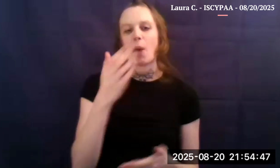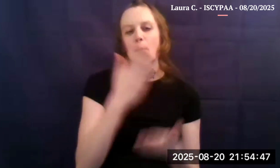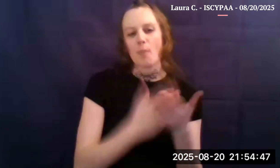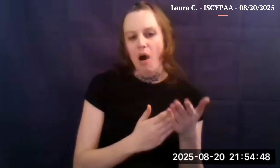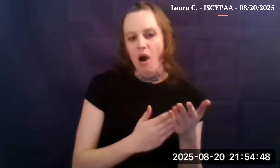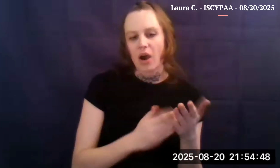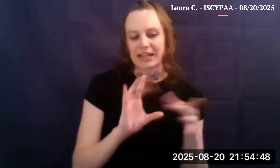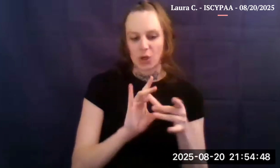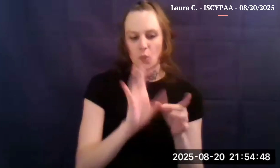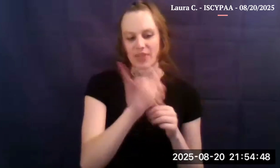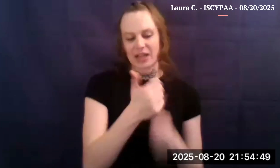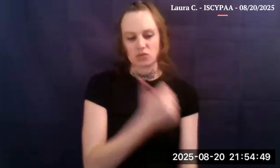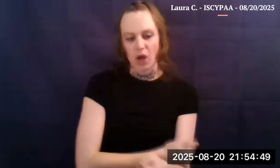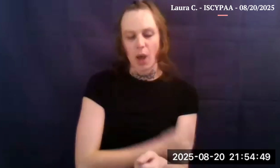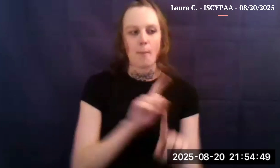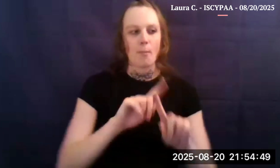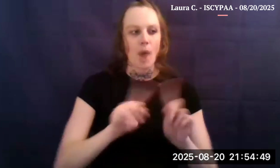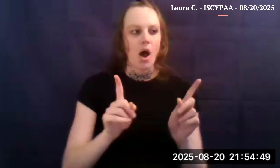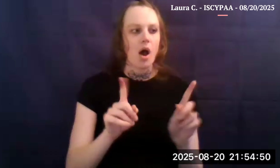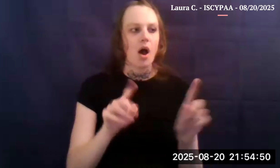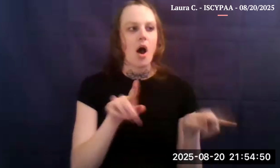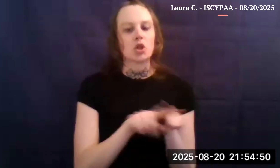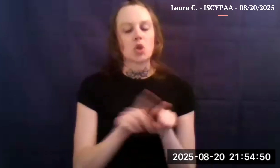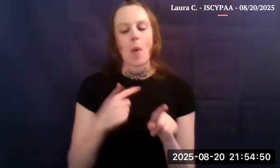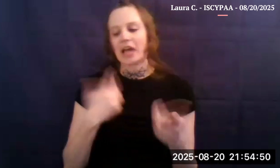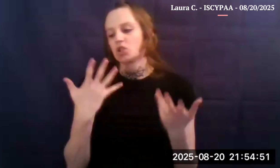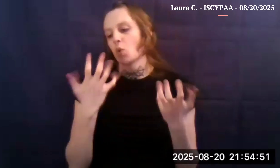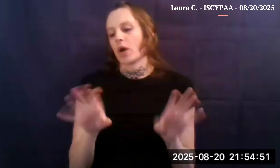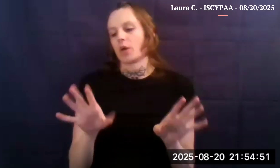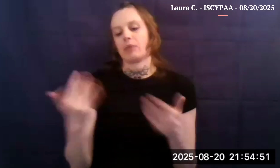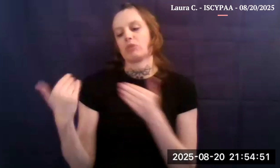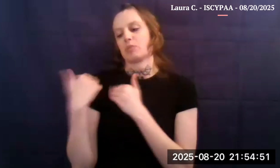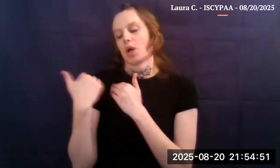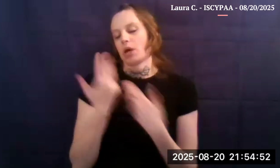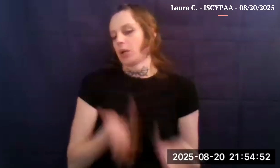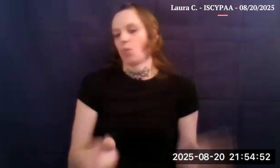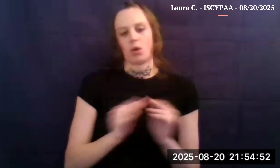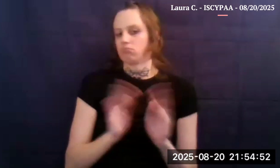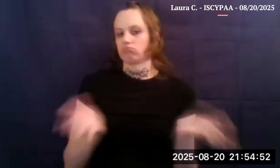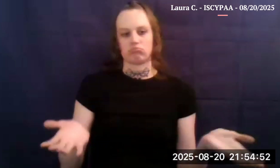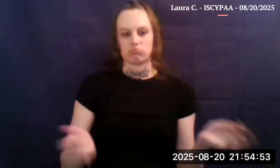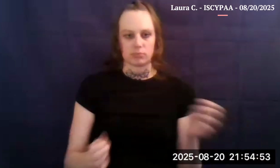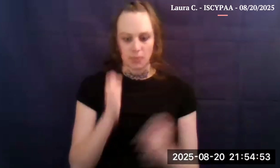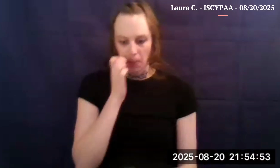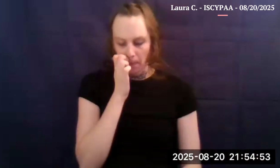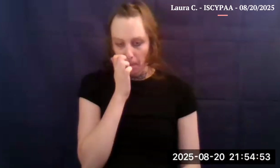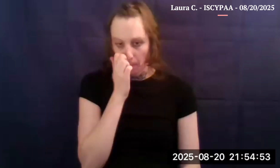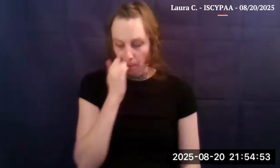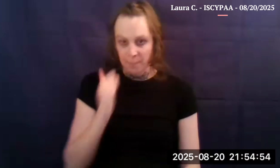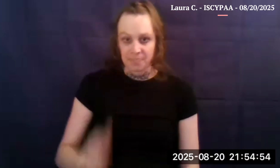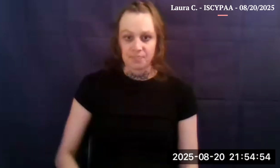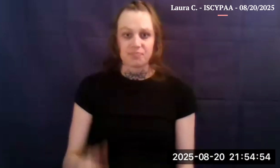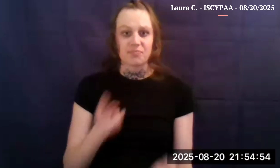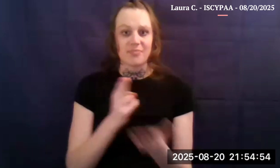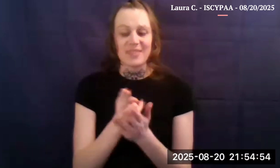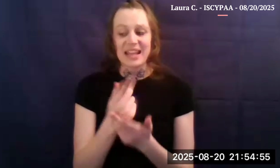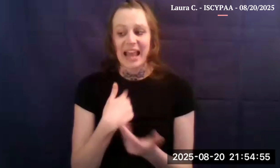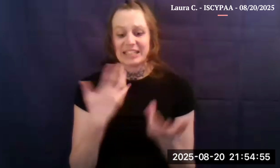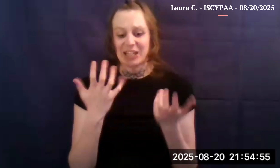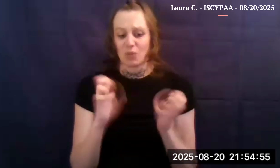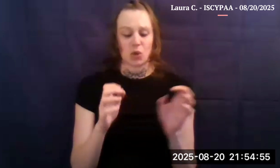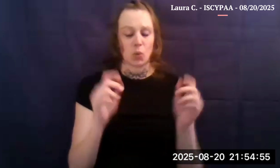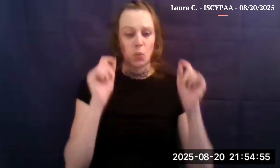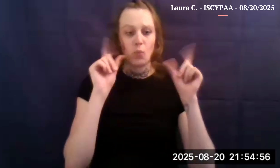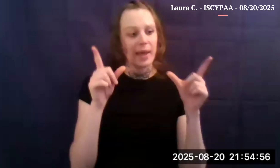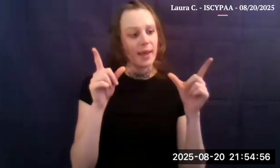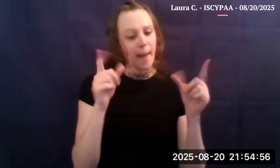but a big part of it was I didn't want to be accountable to anyone anymore. Like, if I'm being honest, I didn't want to wake up and get them ready